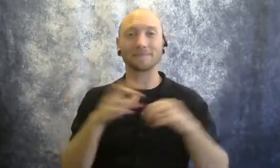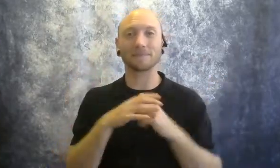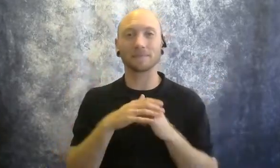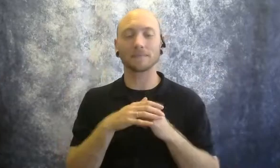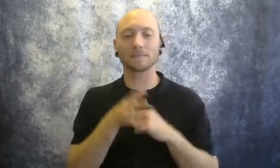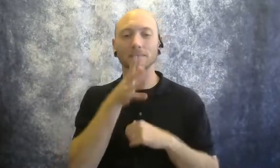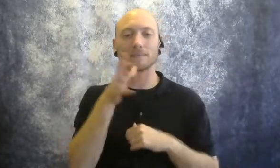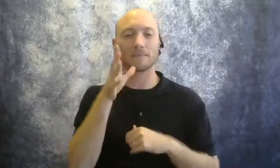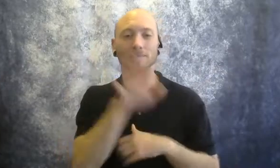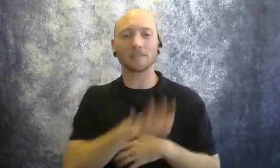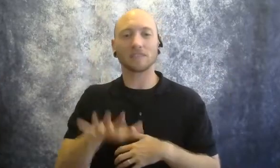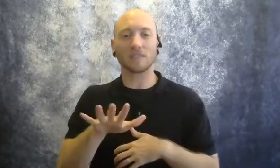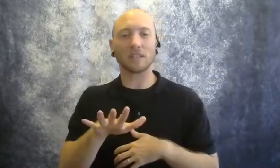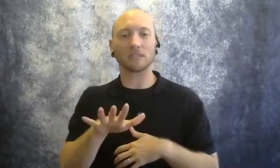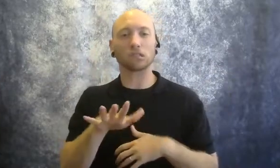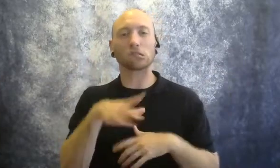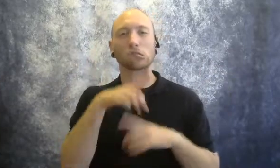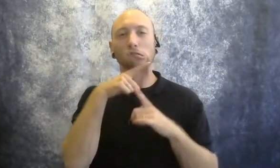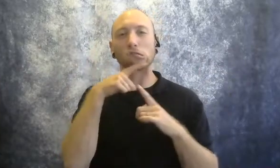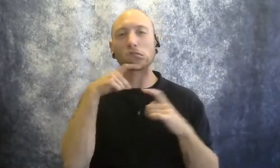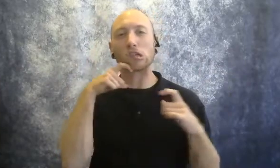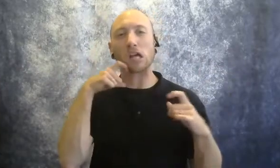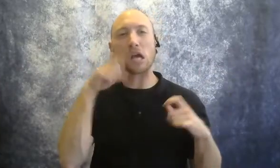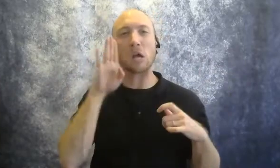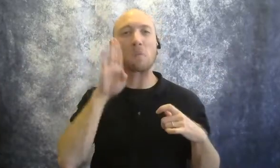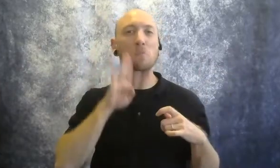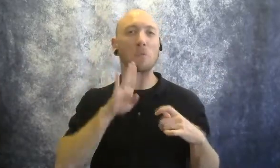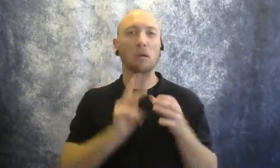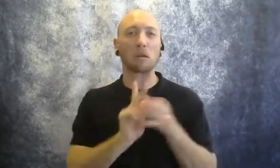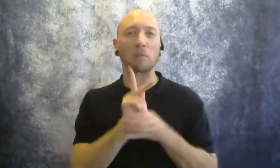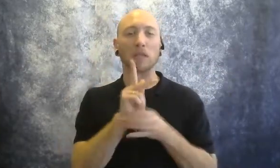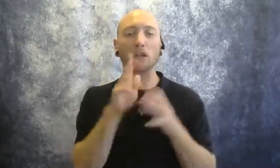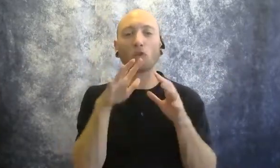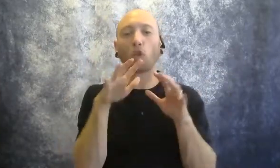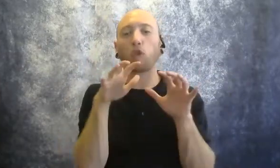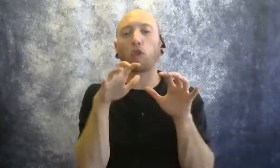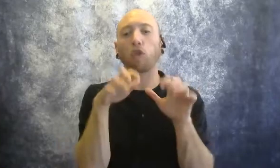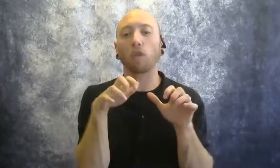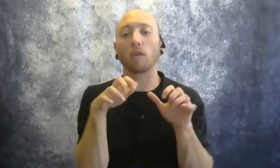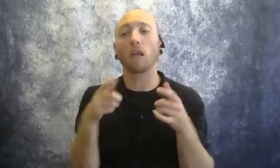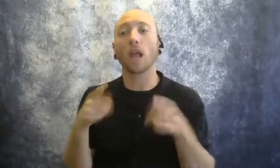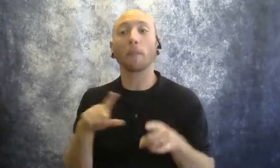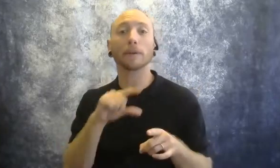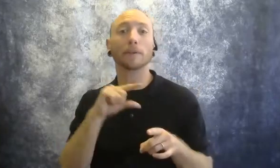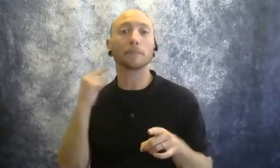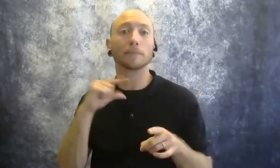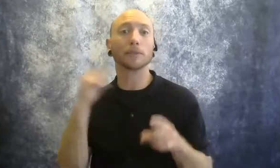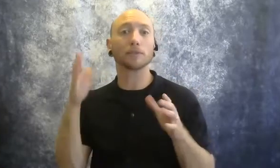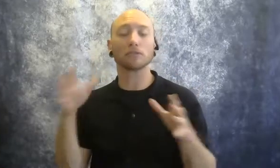says, the fields were parched and brown. The crops lay wilting from thirst. Local ministers called